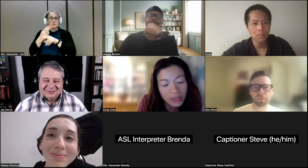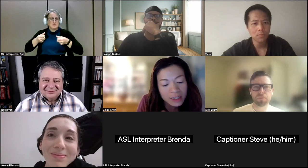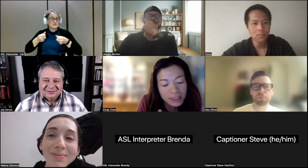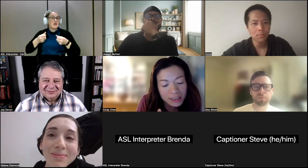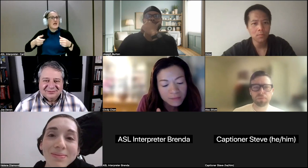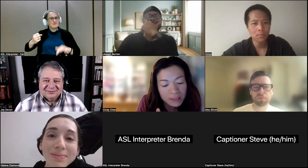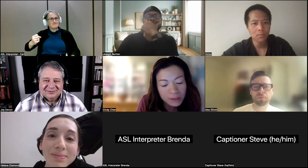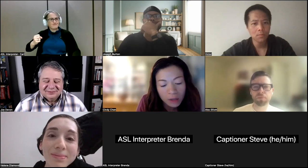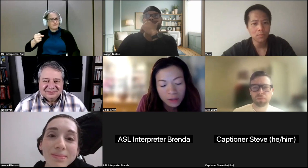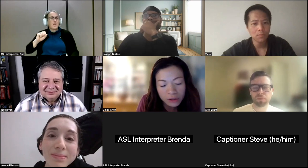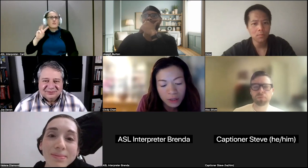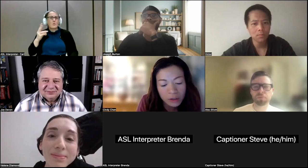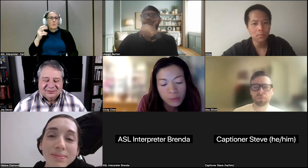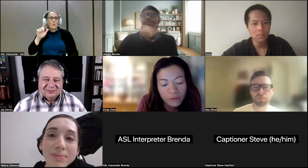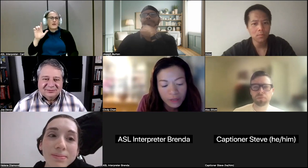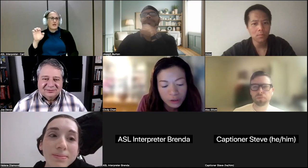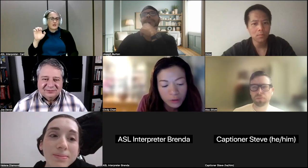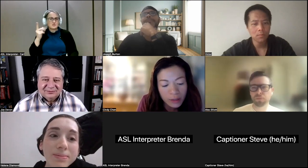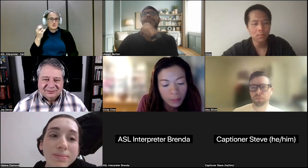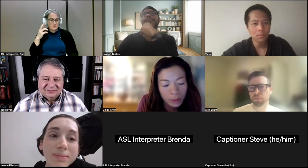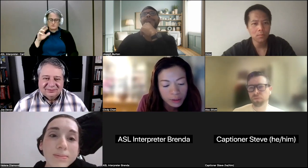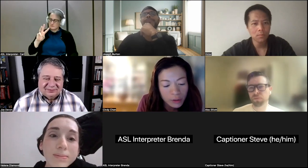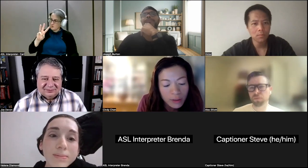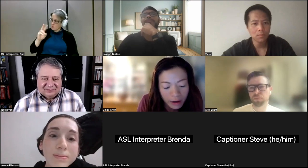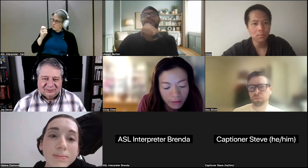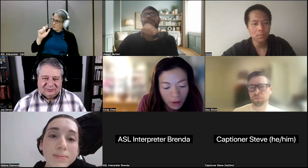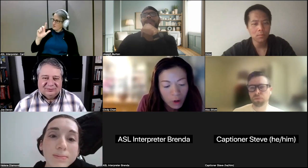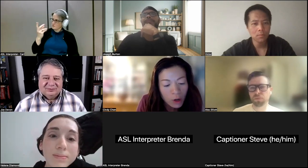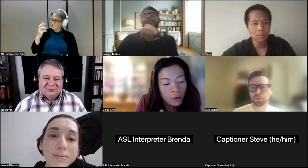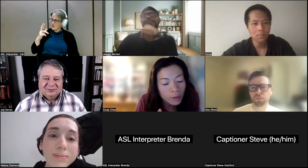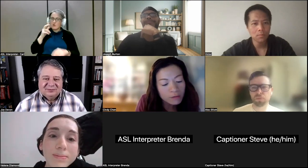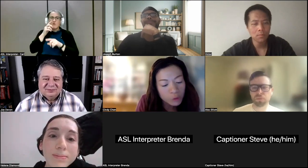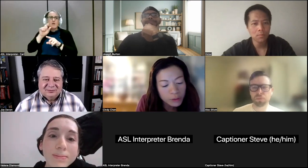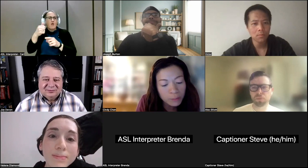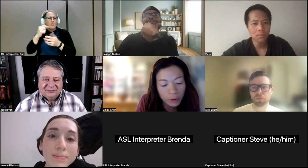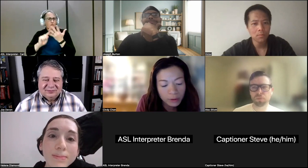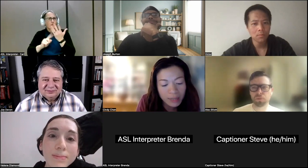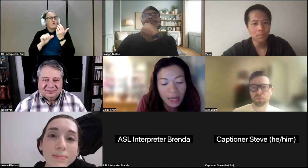other assistive technology in her professional and personal life. We have